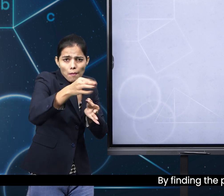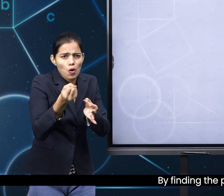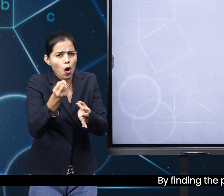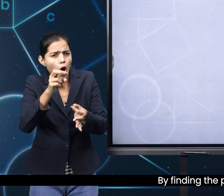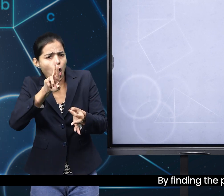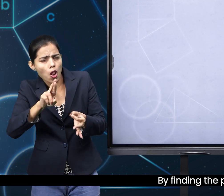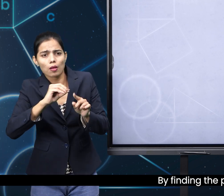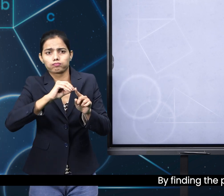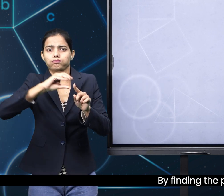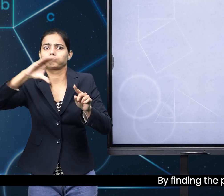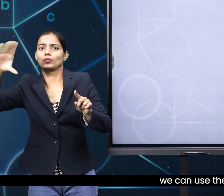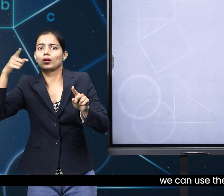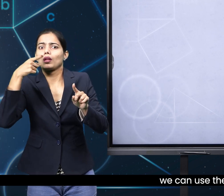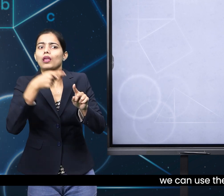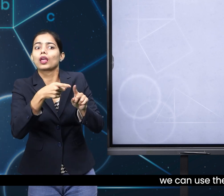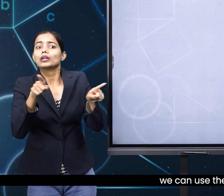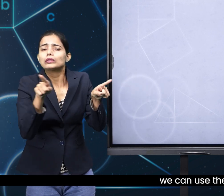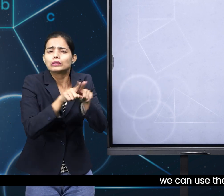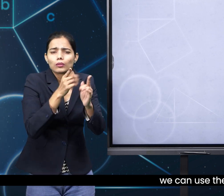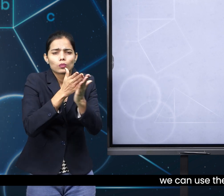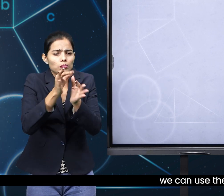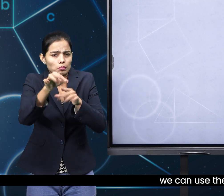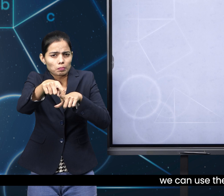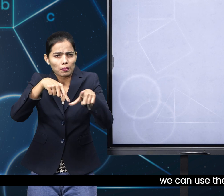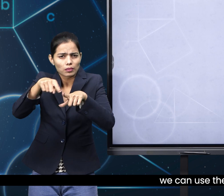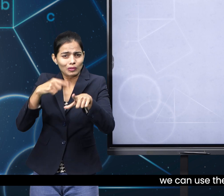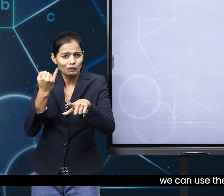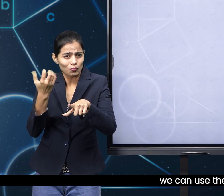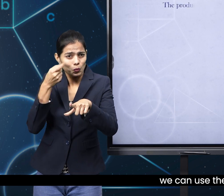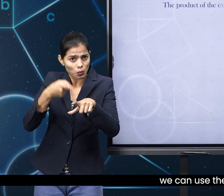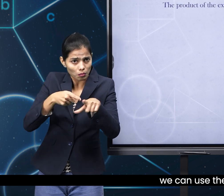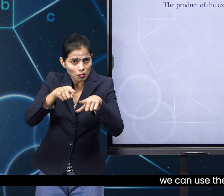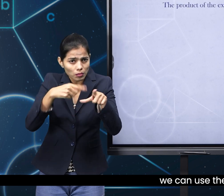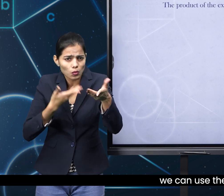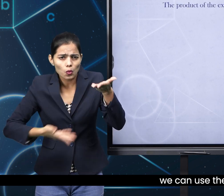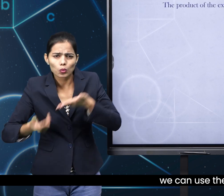By finding the proportion, we can use the fact that